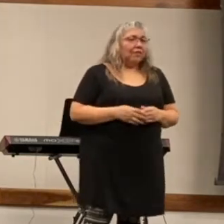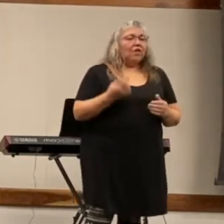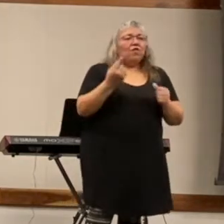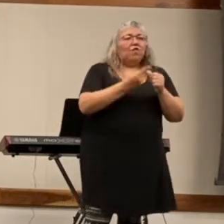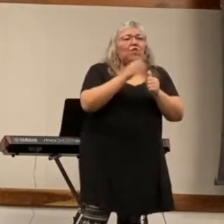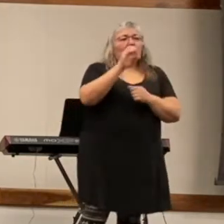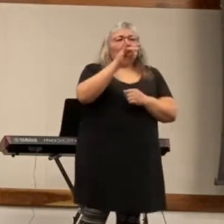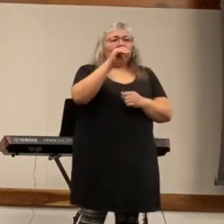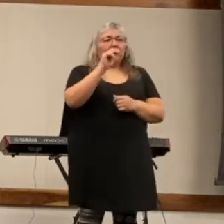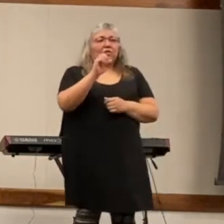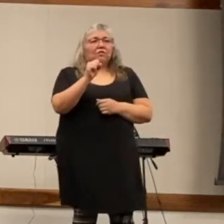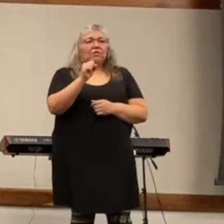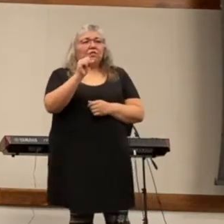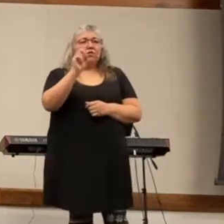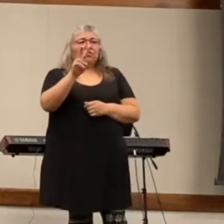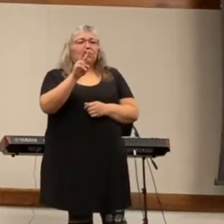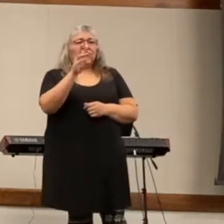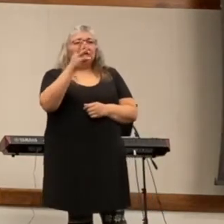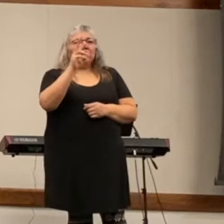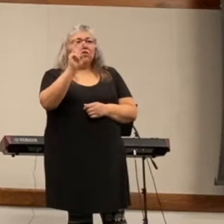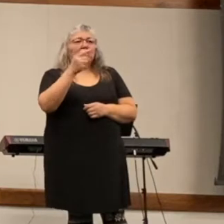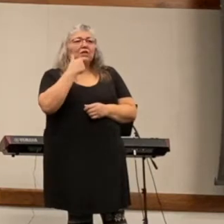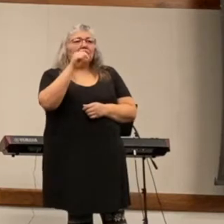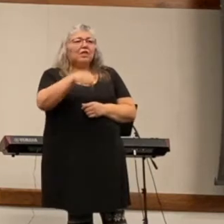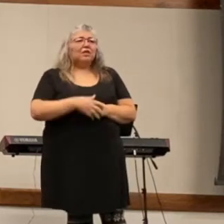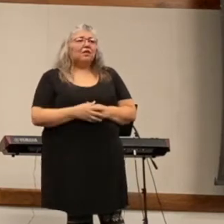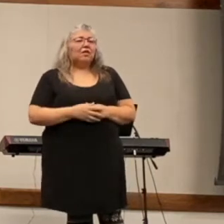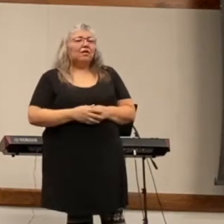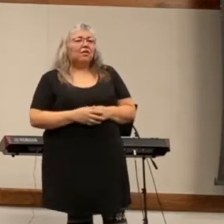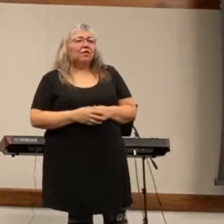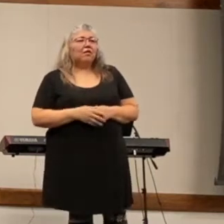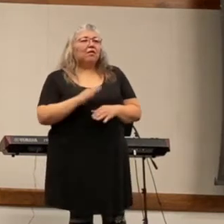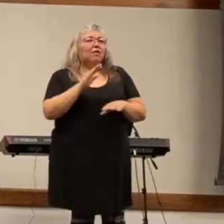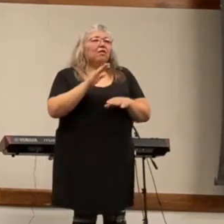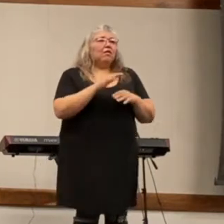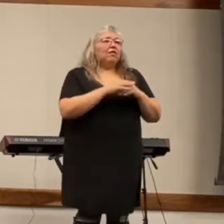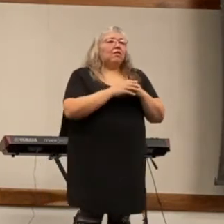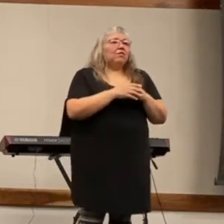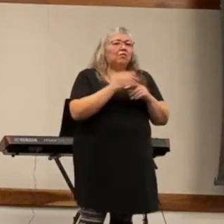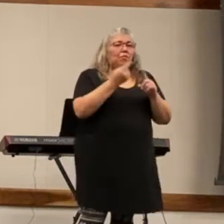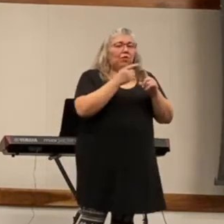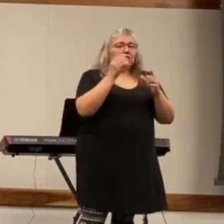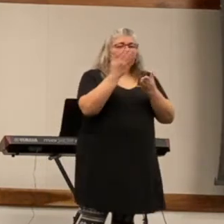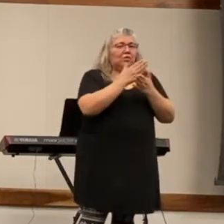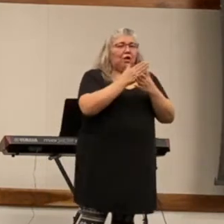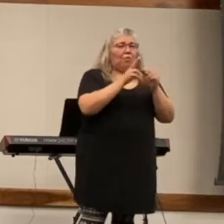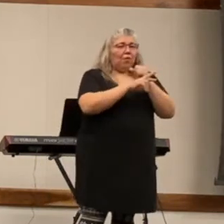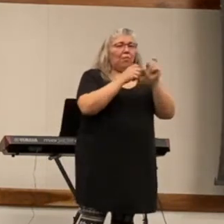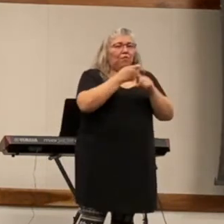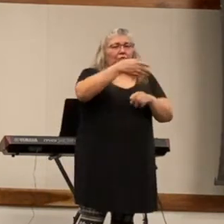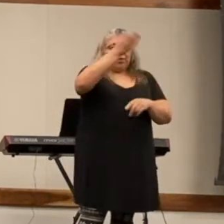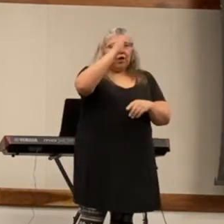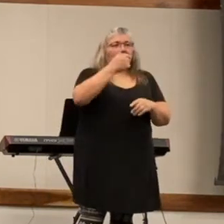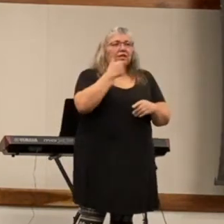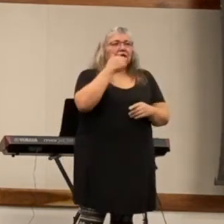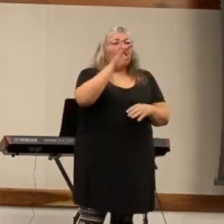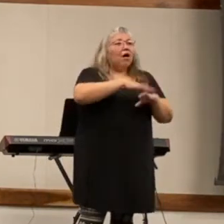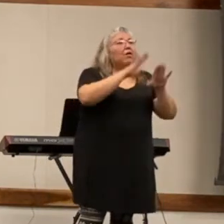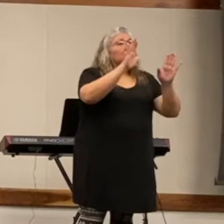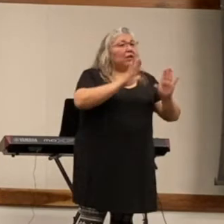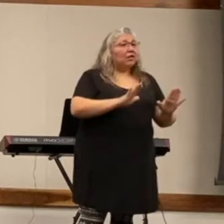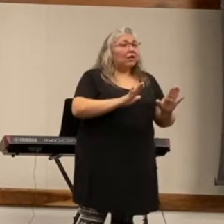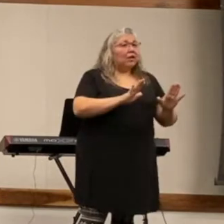1 Corinthians 16:2 says this, right? The point is stop robbing from God. It says this, it comes from the voice. It says on